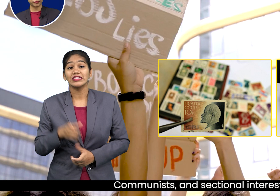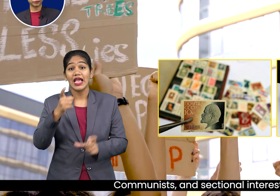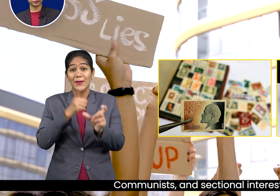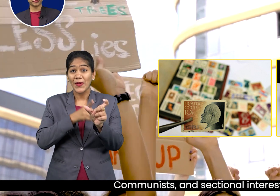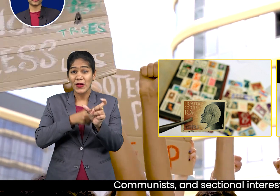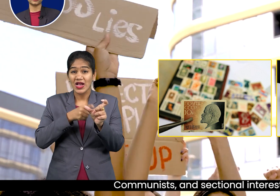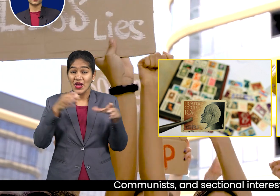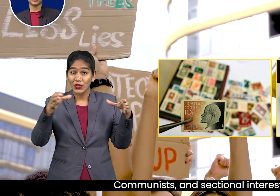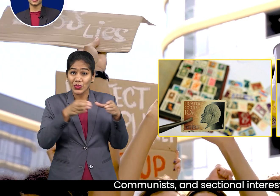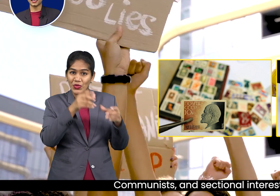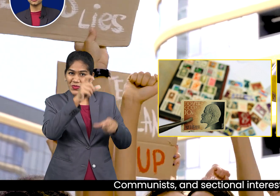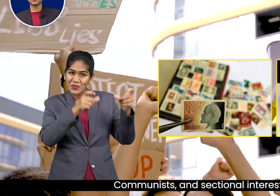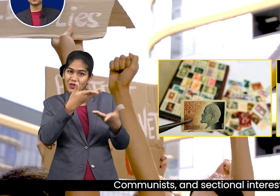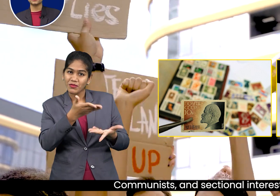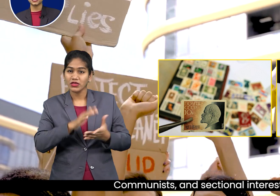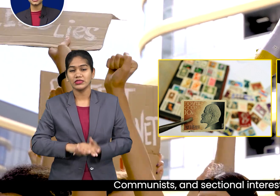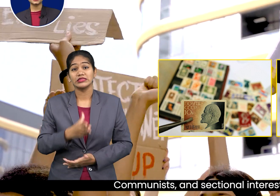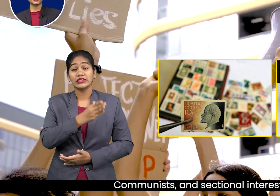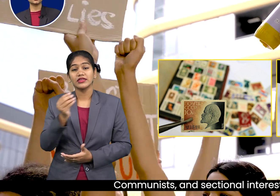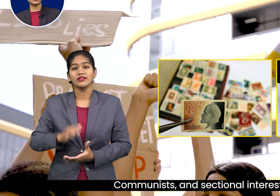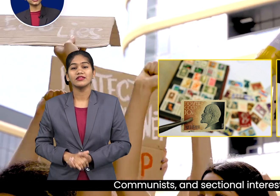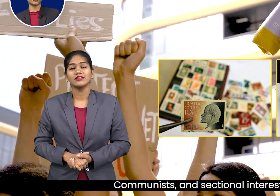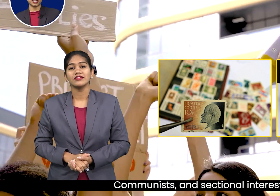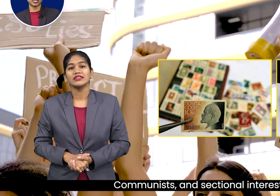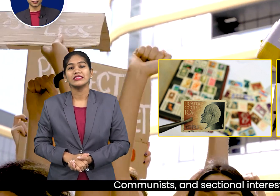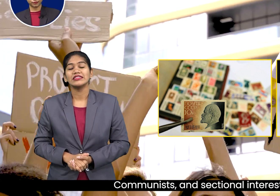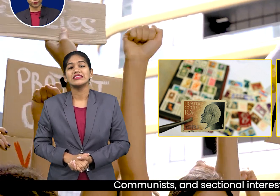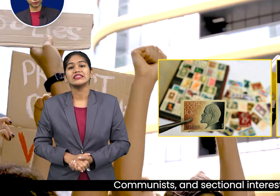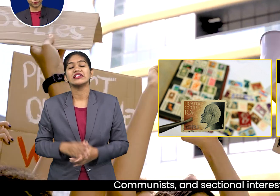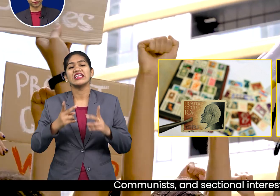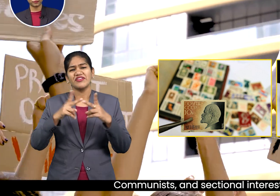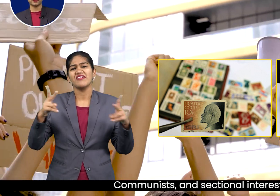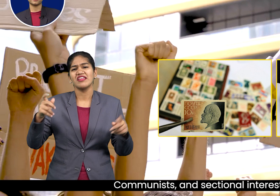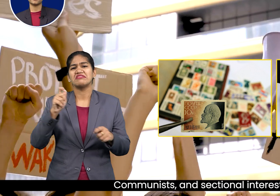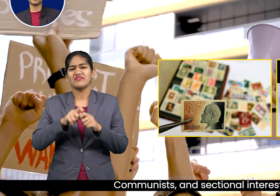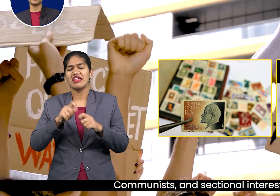communists, and sectional interest.